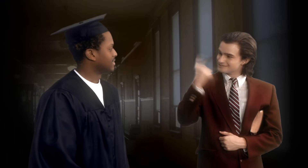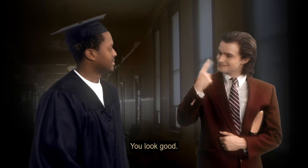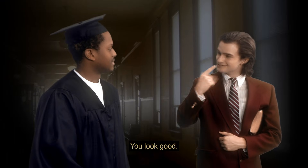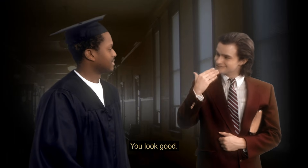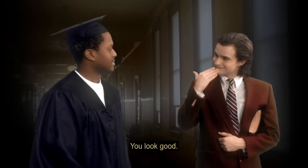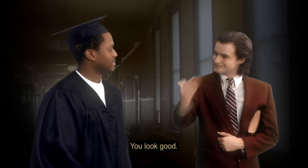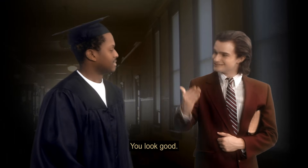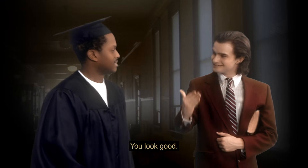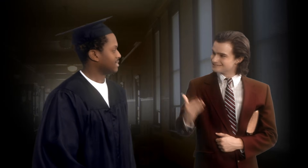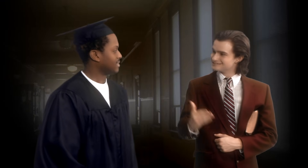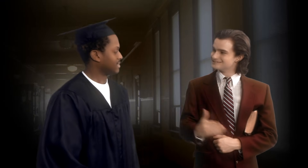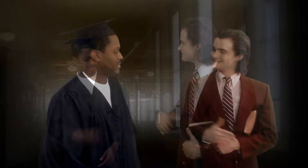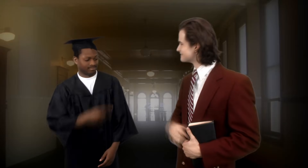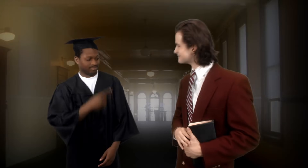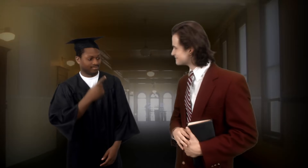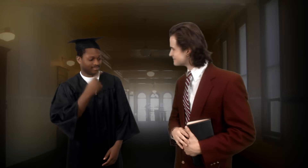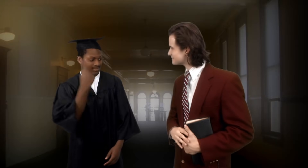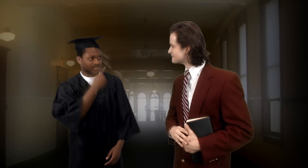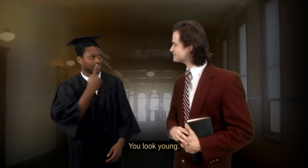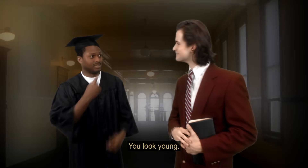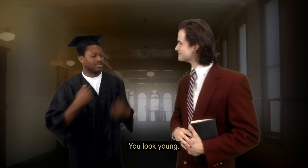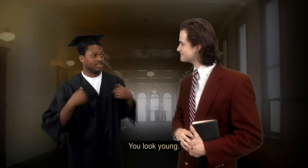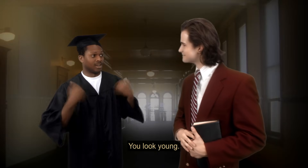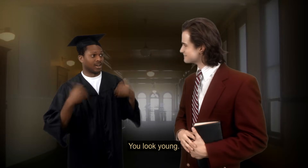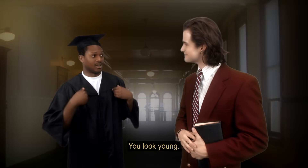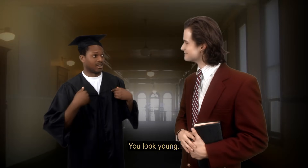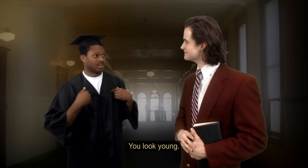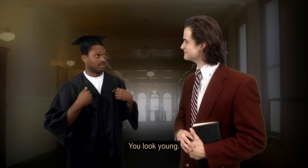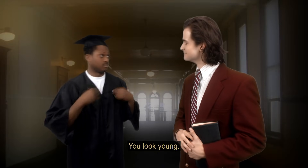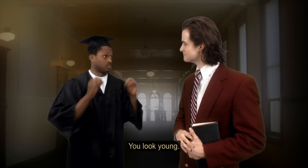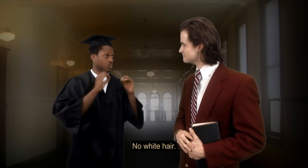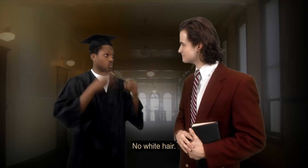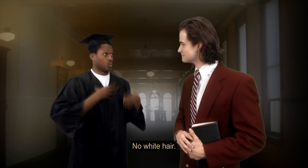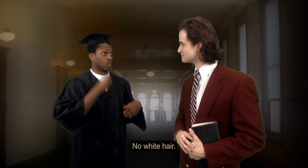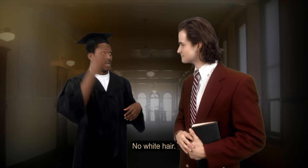You look good. You look young. No white hair?